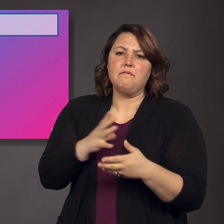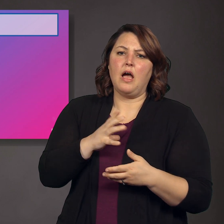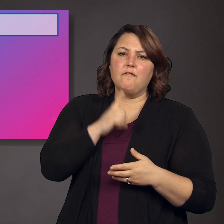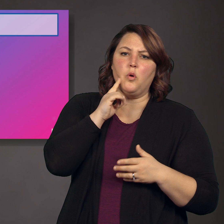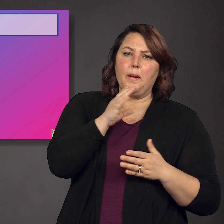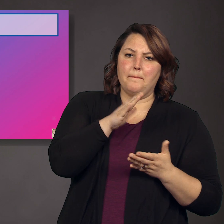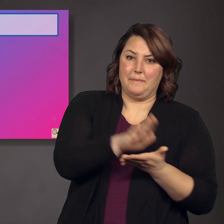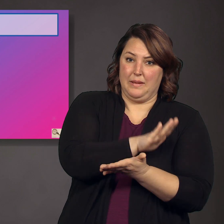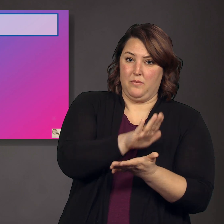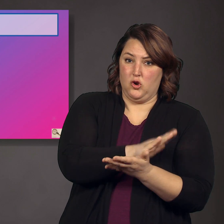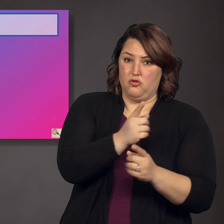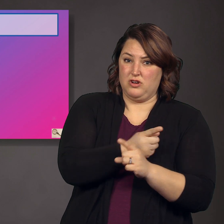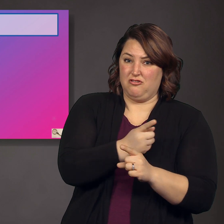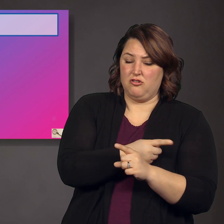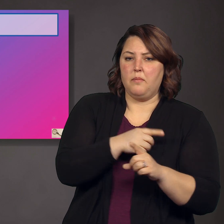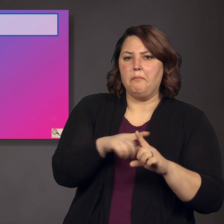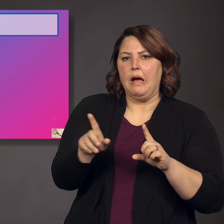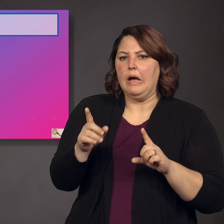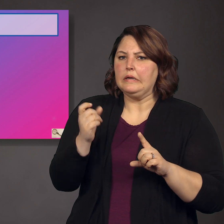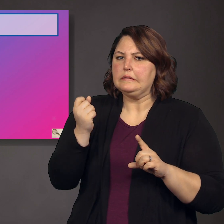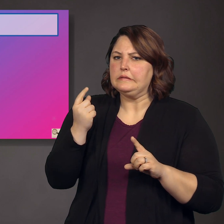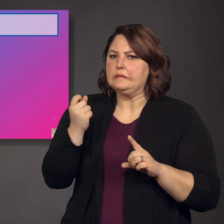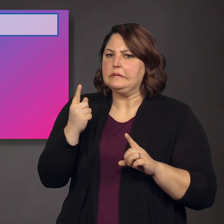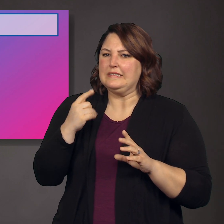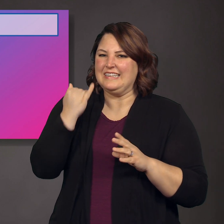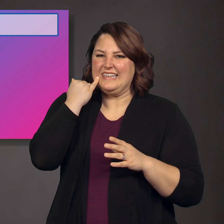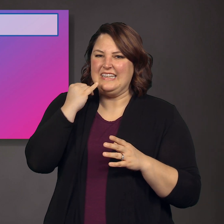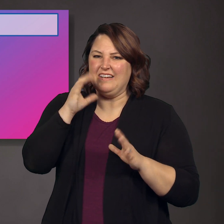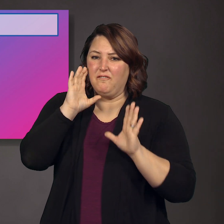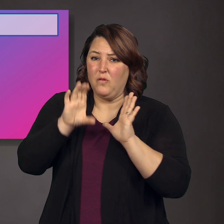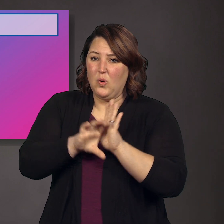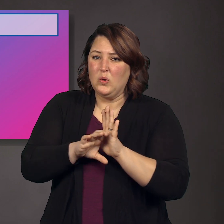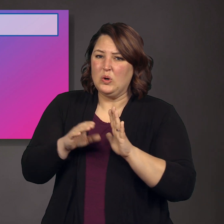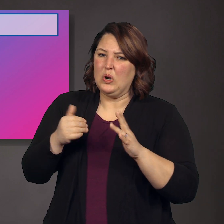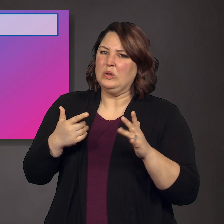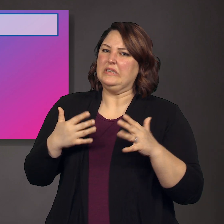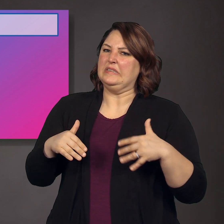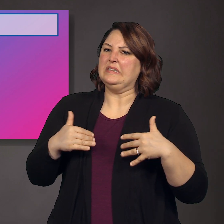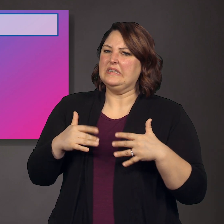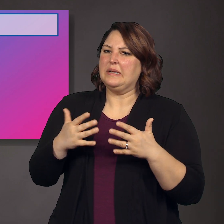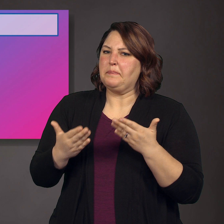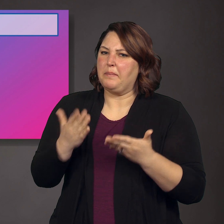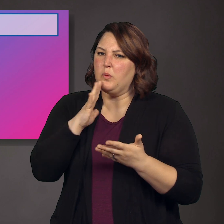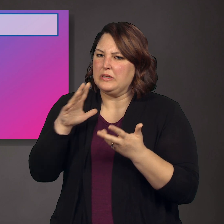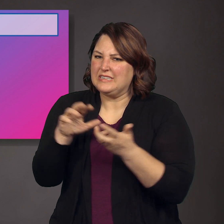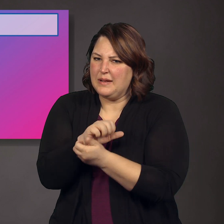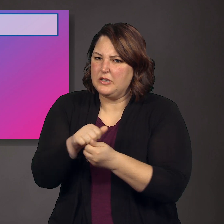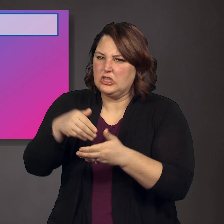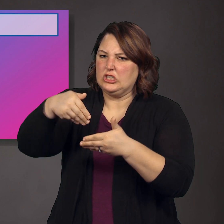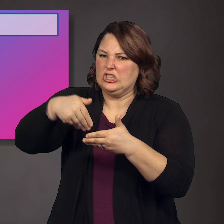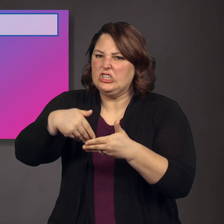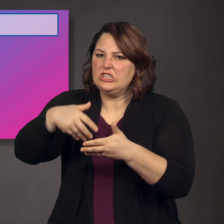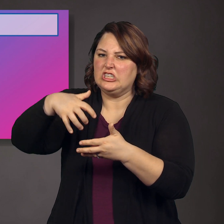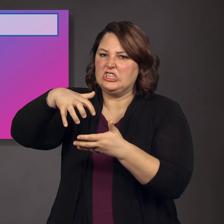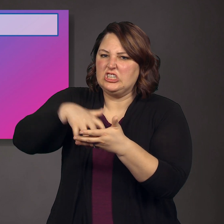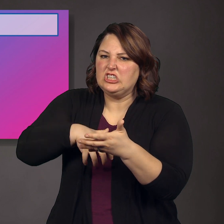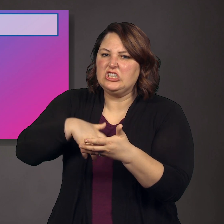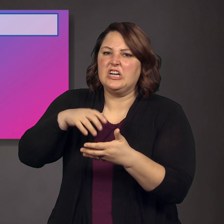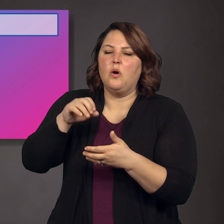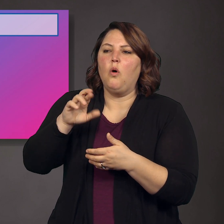photo, there's a high likelihood or a high risk that they'll be damaged. They could be scratched, or if they're in